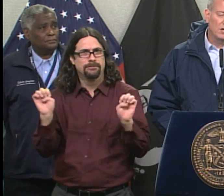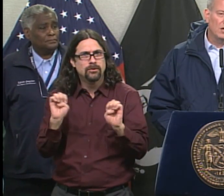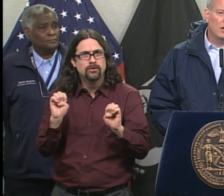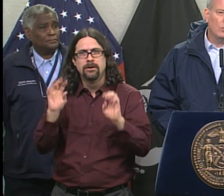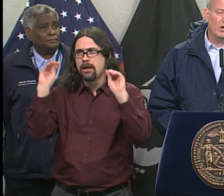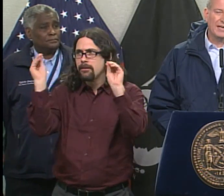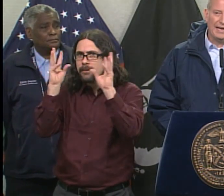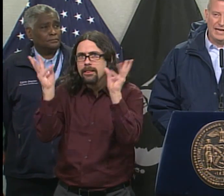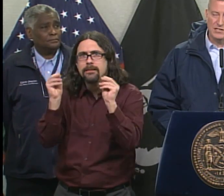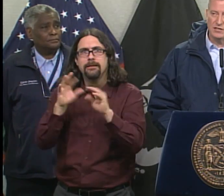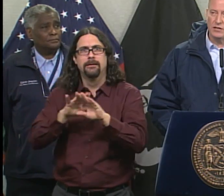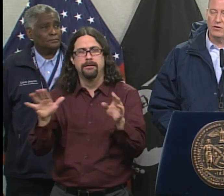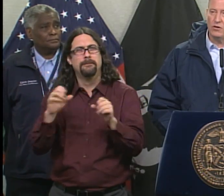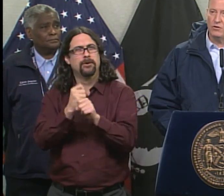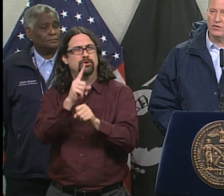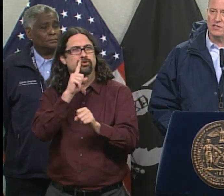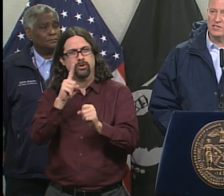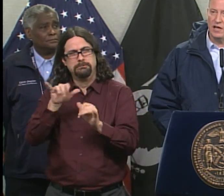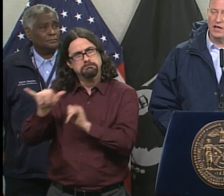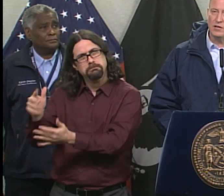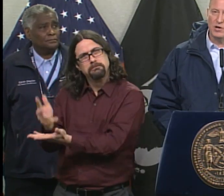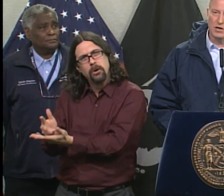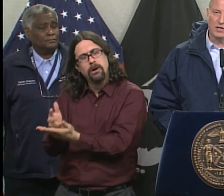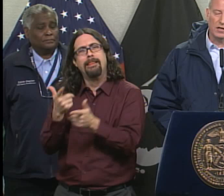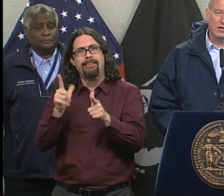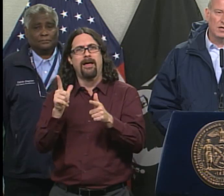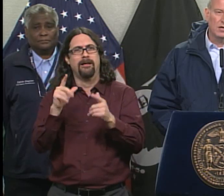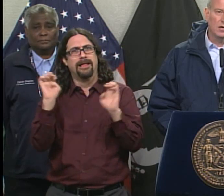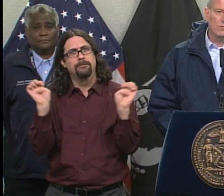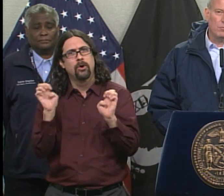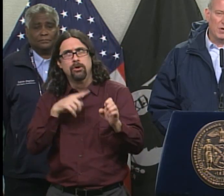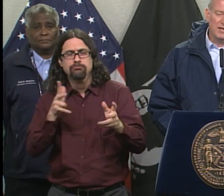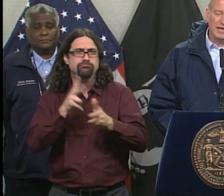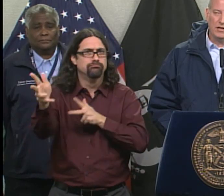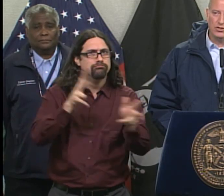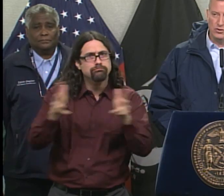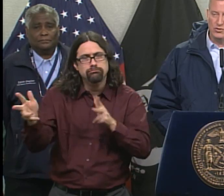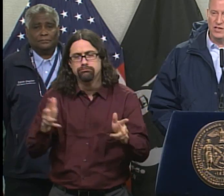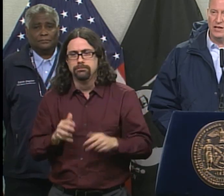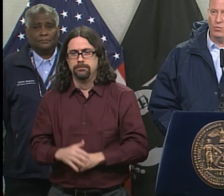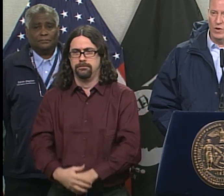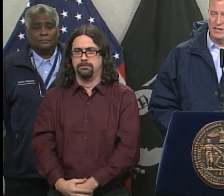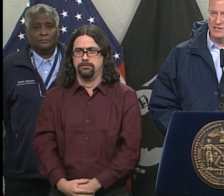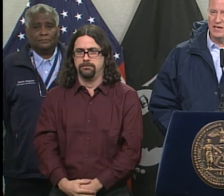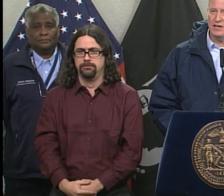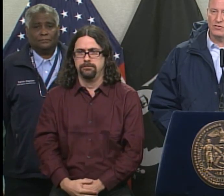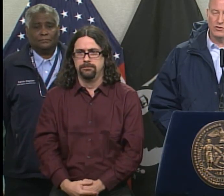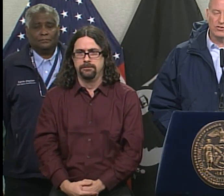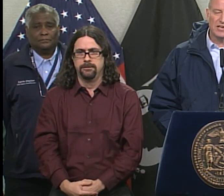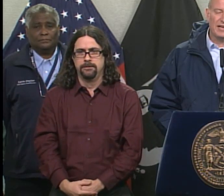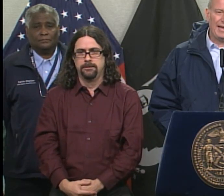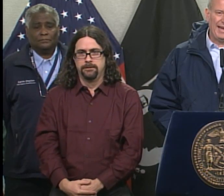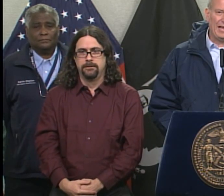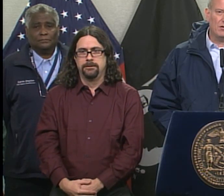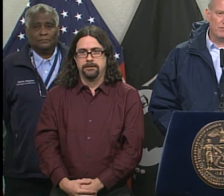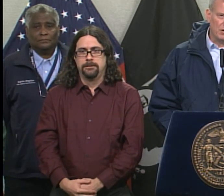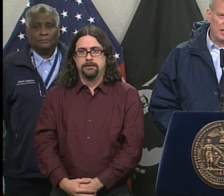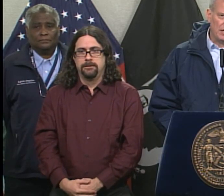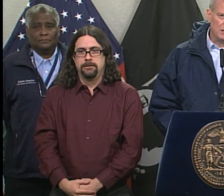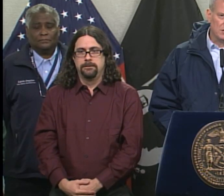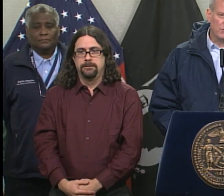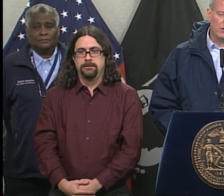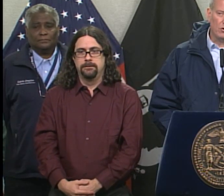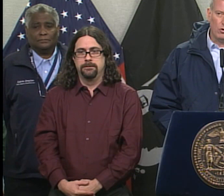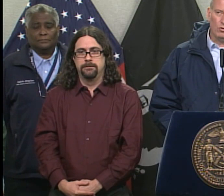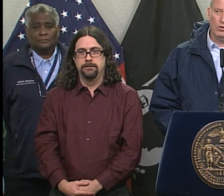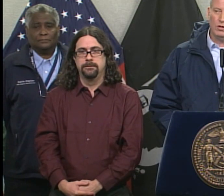parked, we are canceling alternate side parking for Monday, Tuesday, Wednesday, Thursday, and Friday.